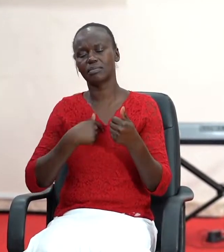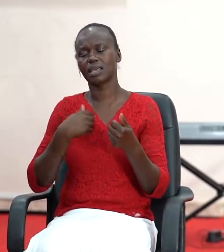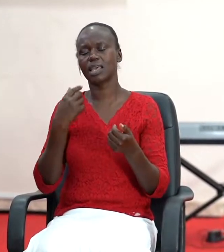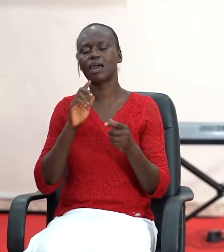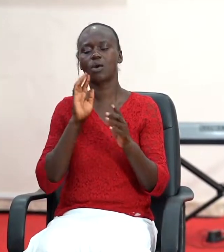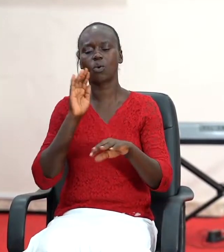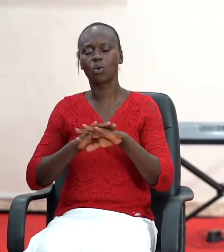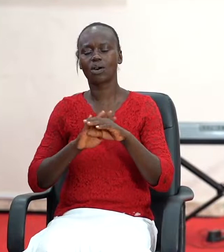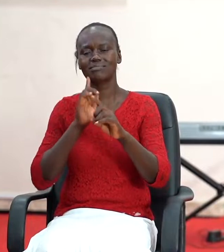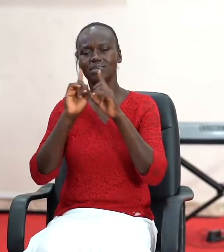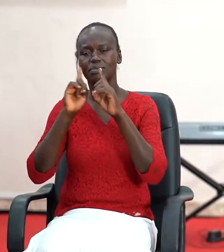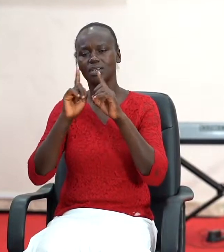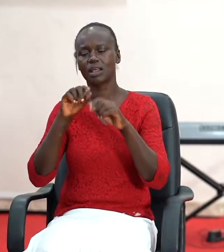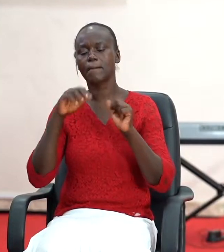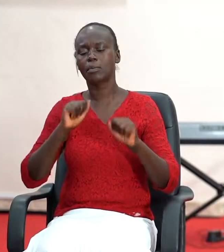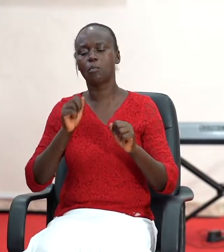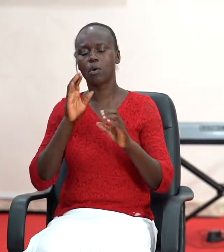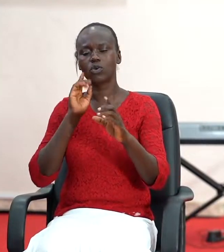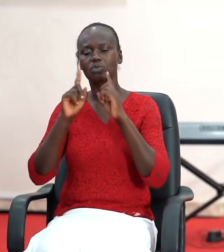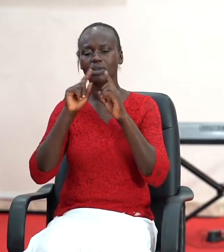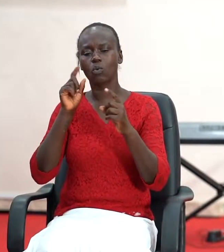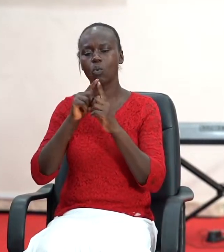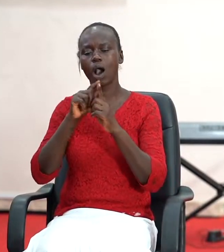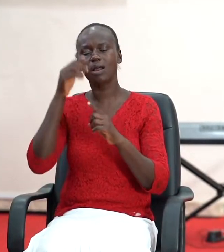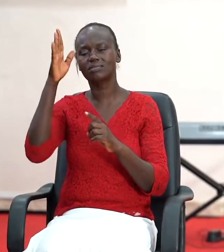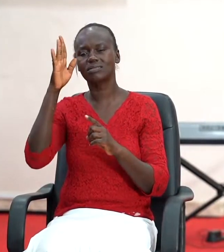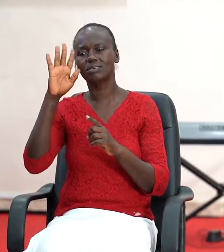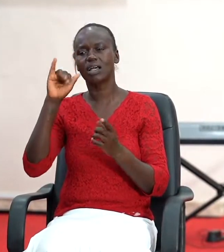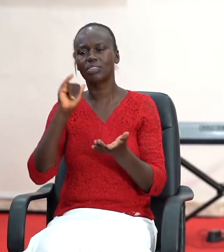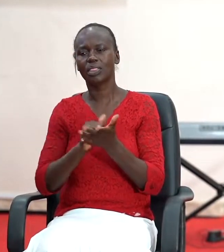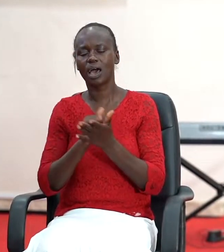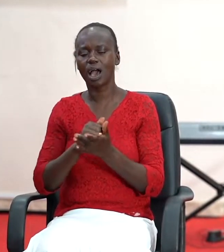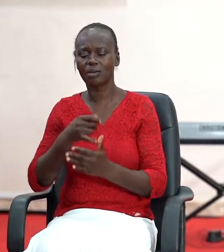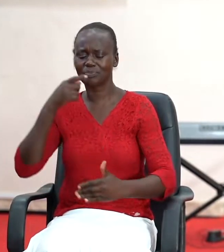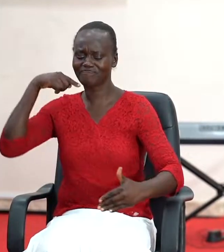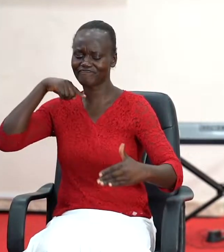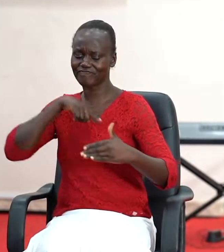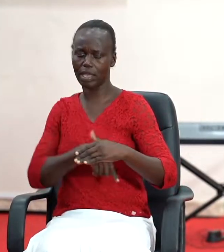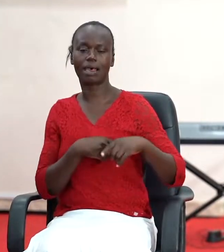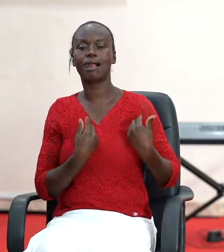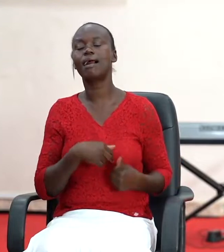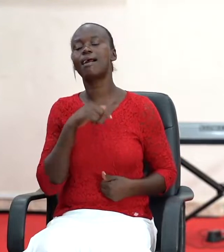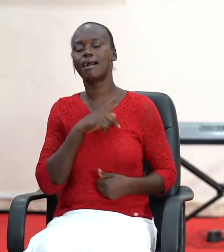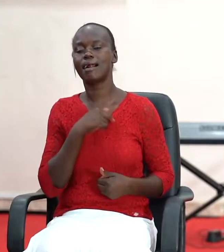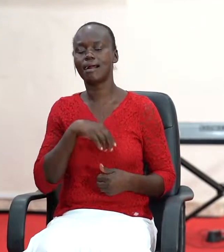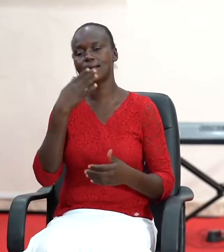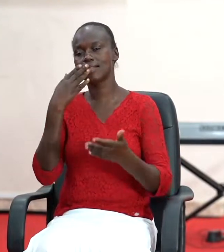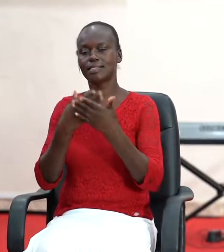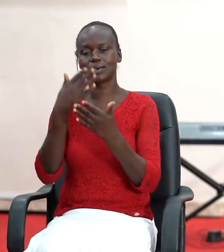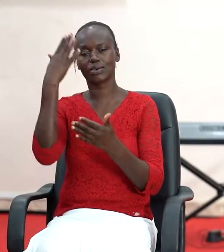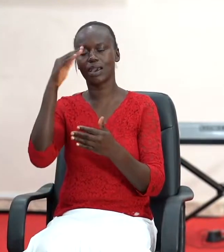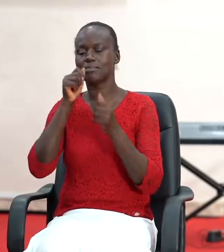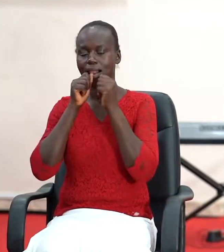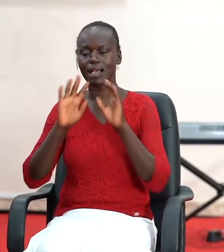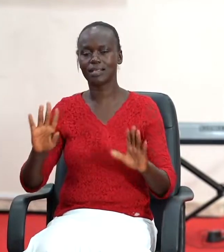I may be able to speak your word, O King of all the glory, that will penetrate deep in their hearts, O God. I thank you and I